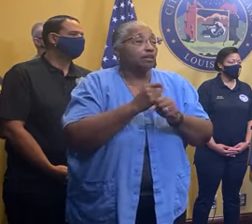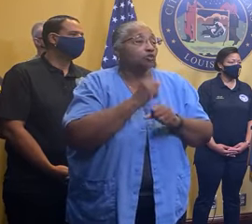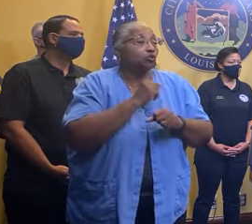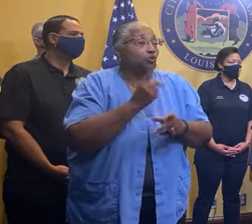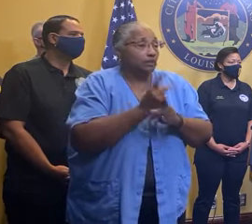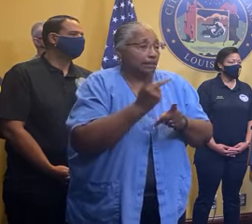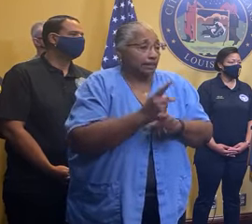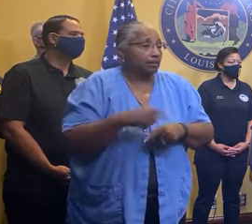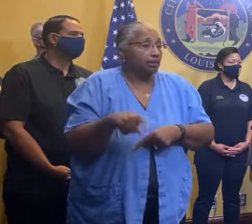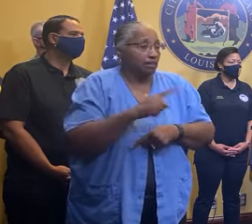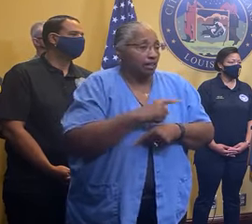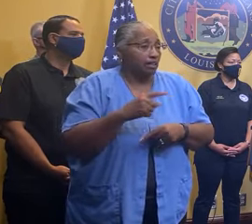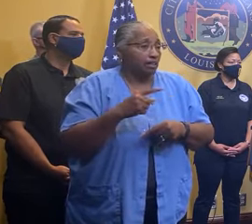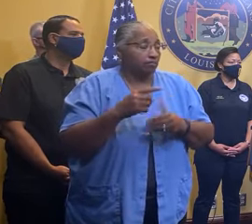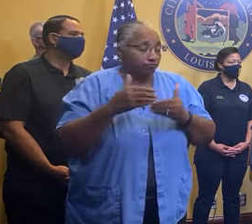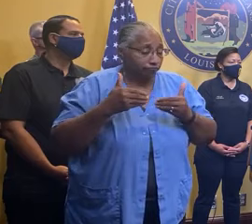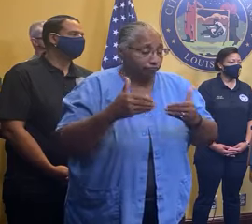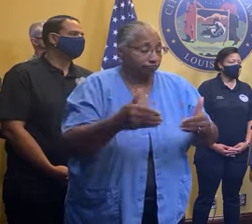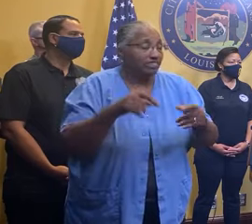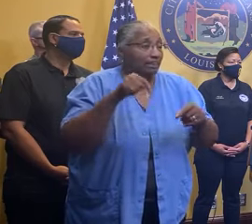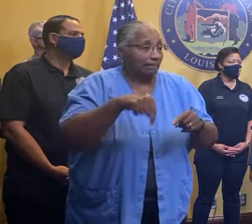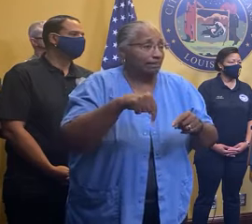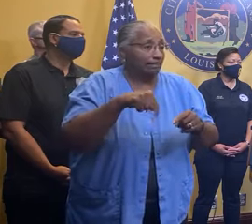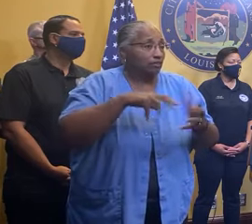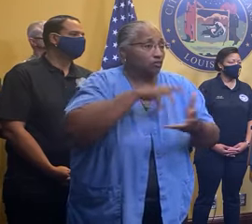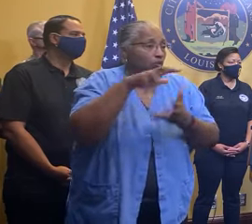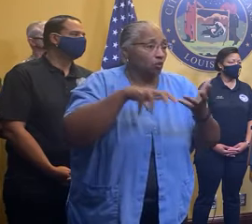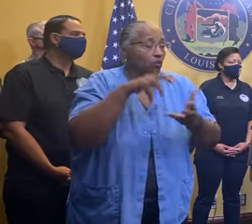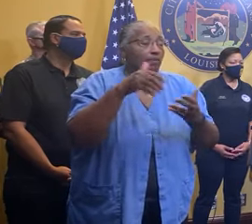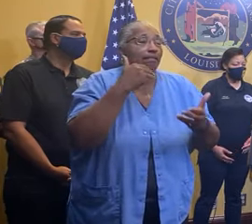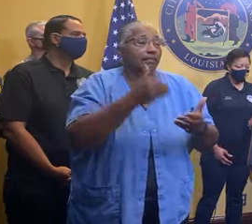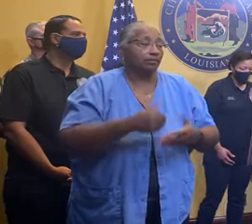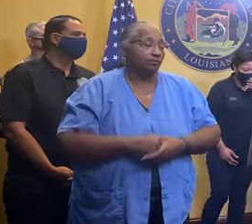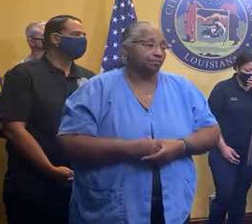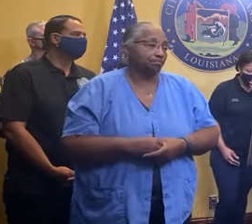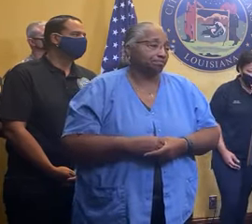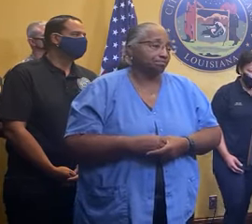for throughout the duration of the storm. Thank you.